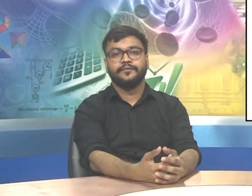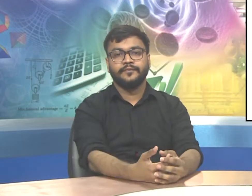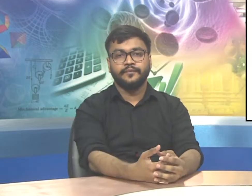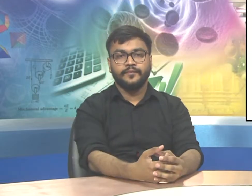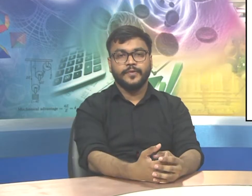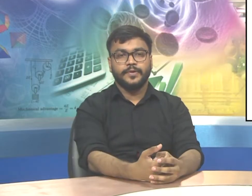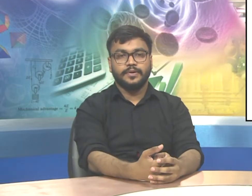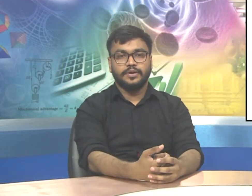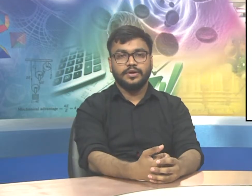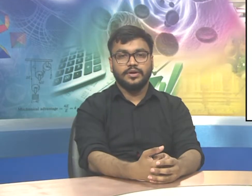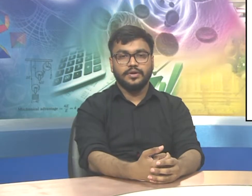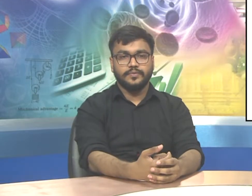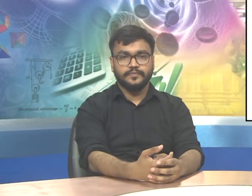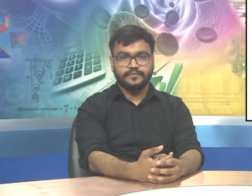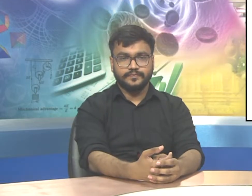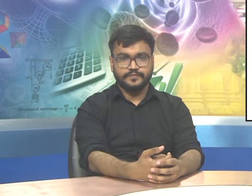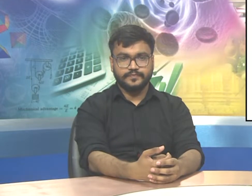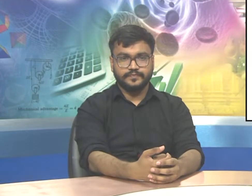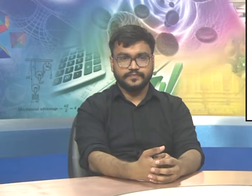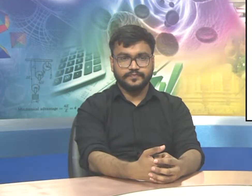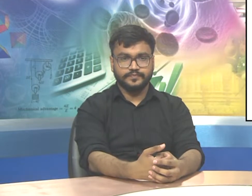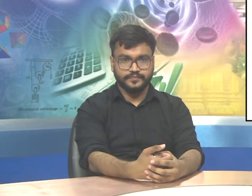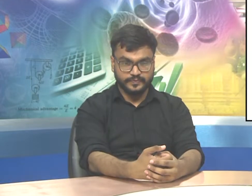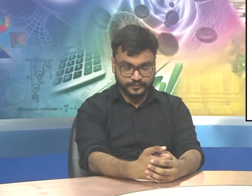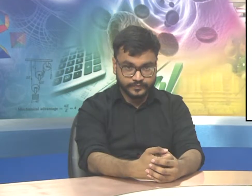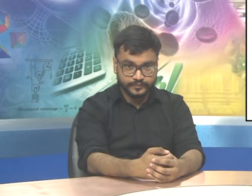Bullocks were used to plough the field.